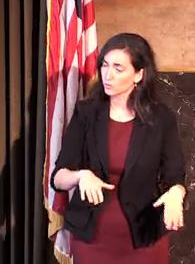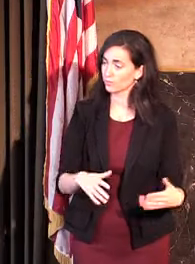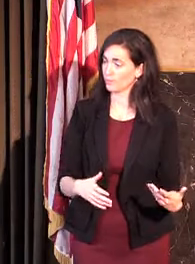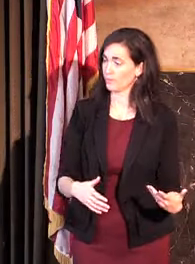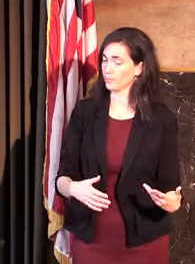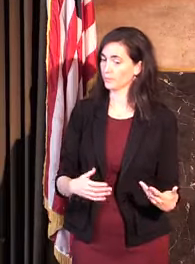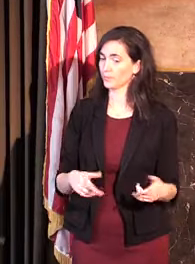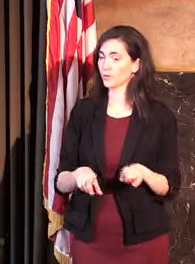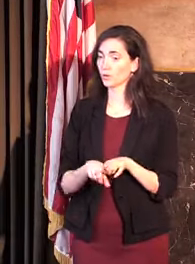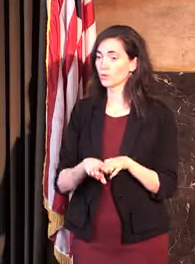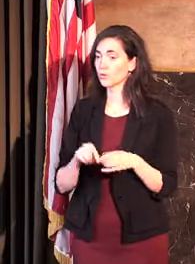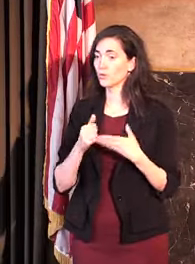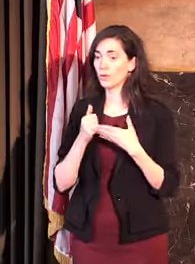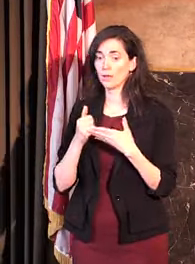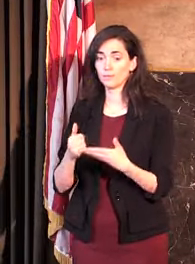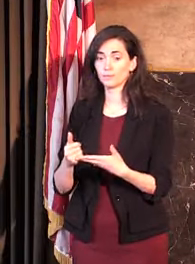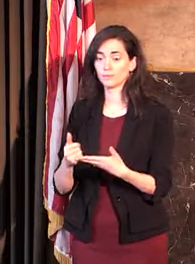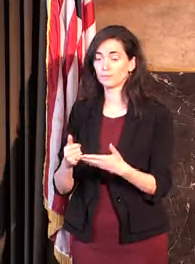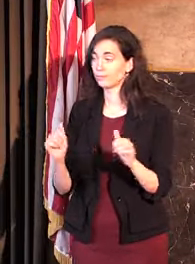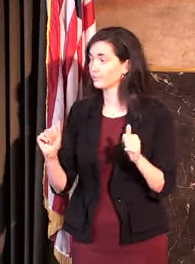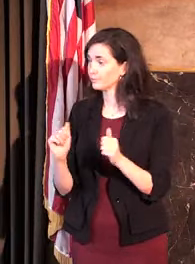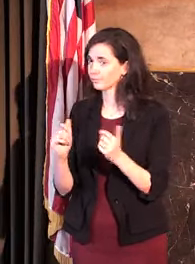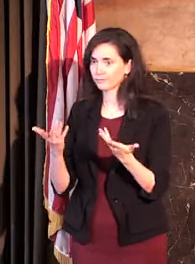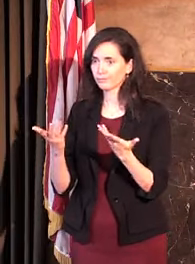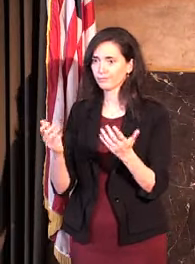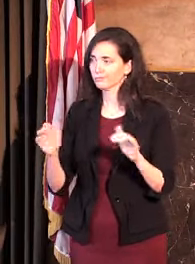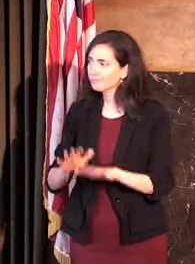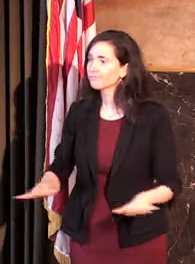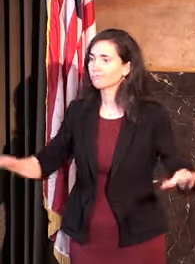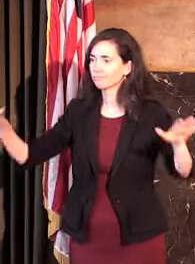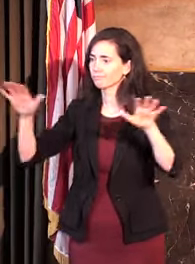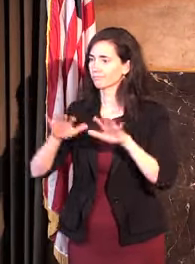also important for everyone else.